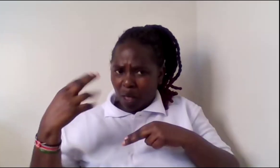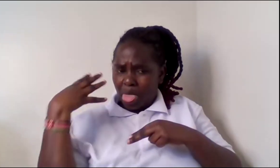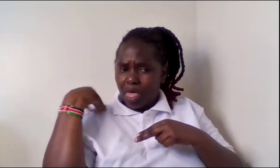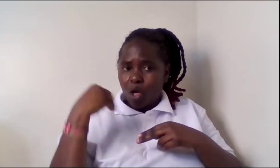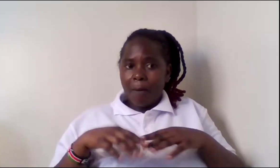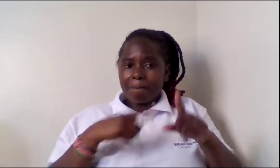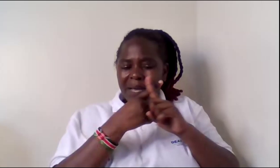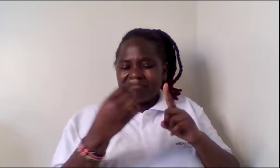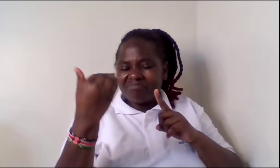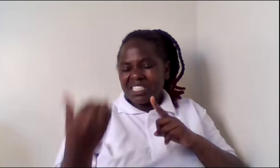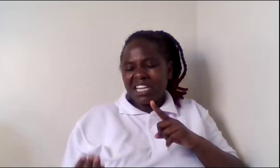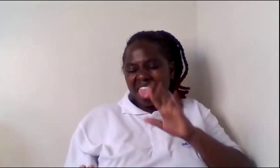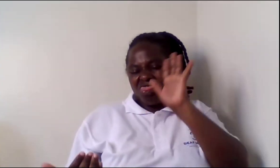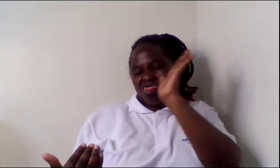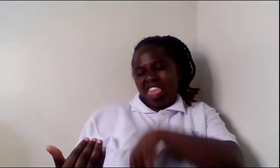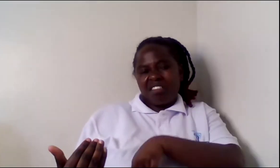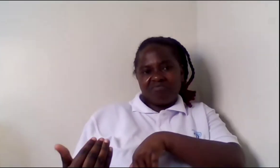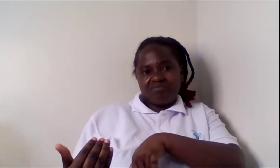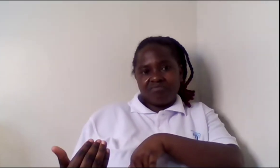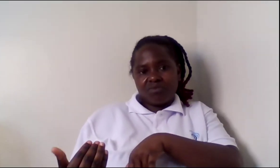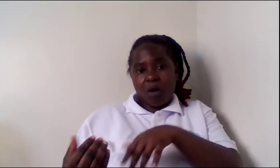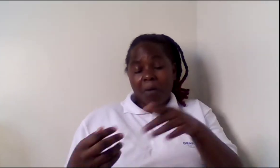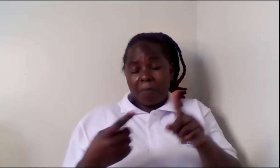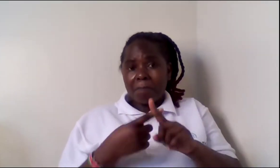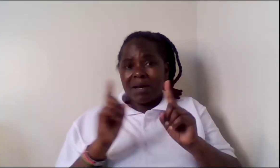might mean children in primary school. There's not so much awareness about